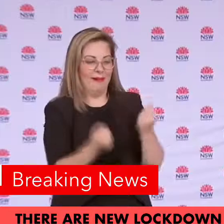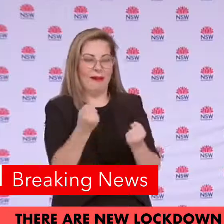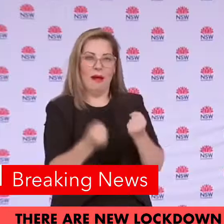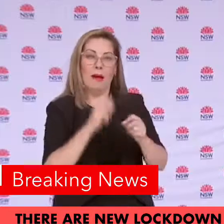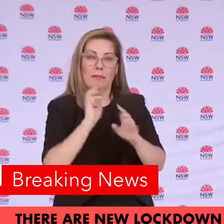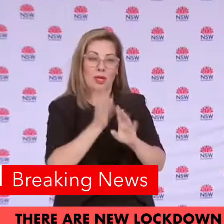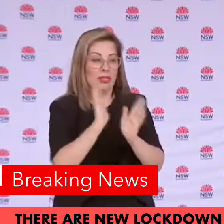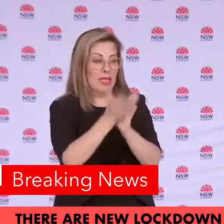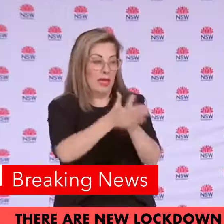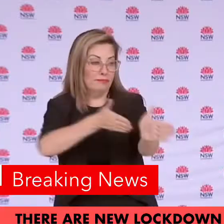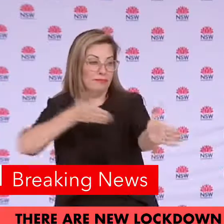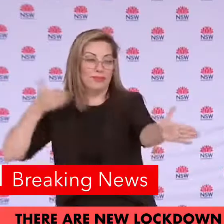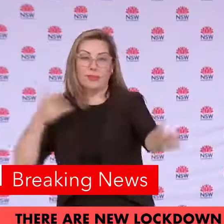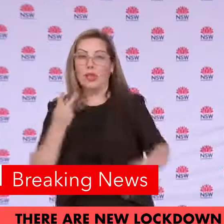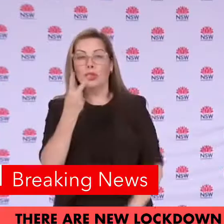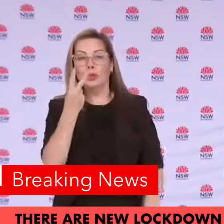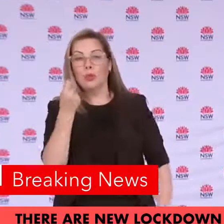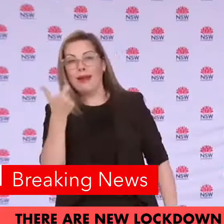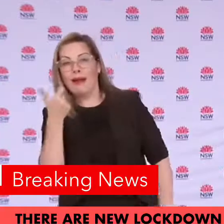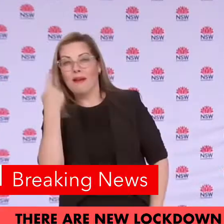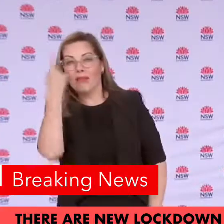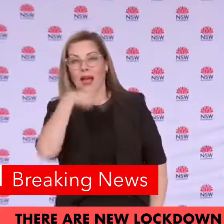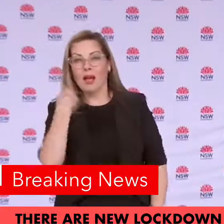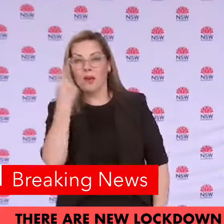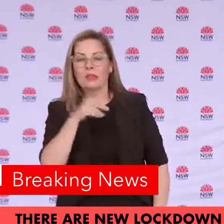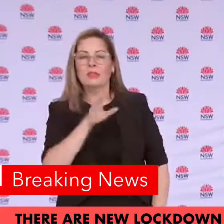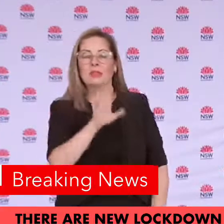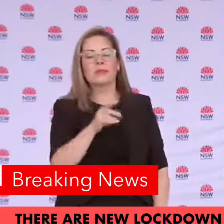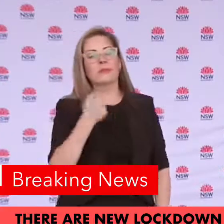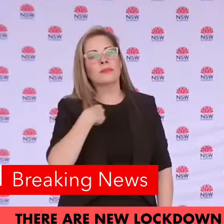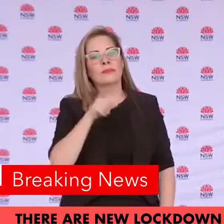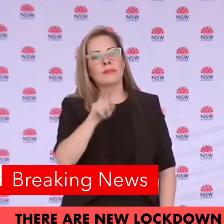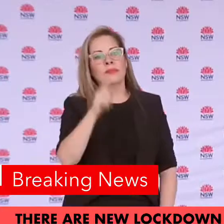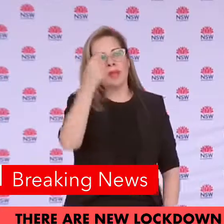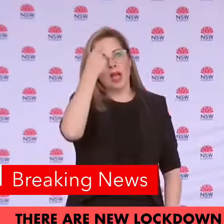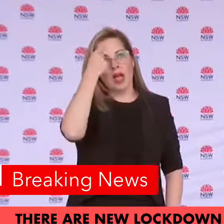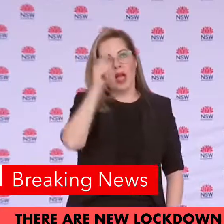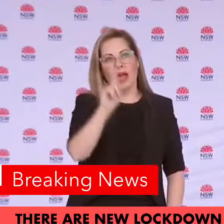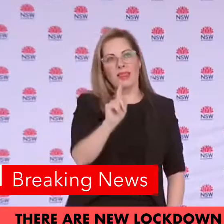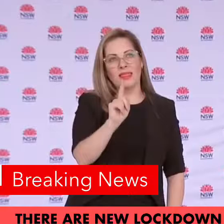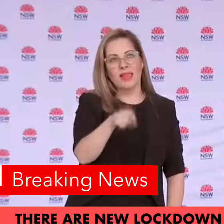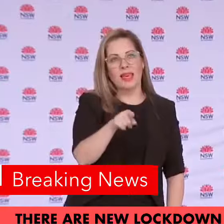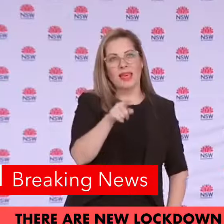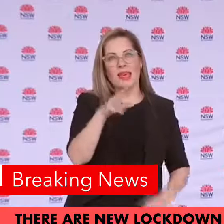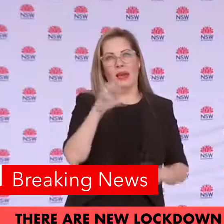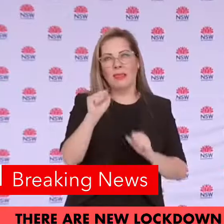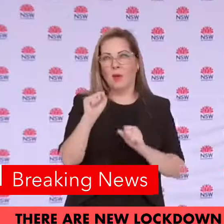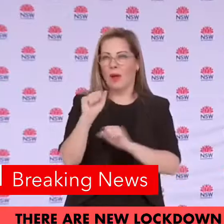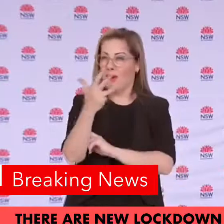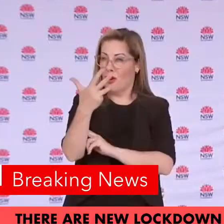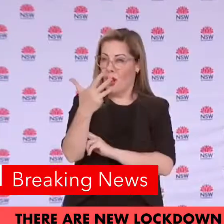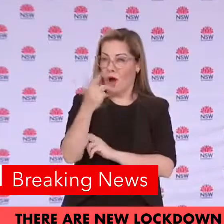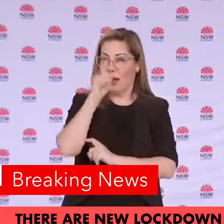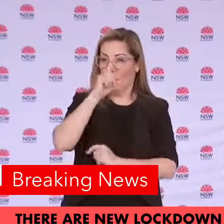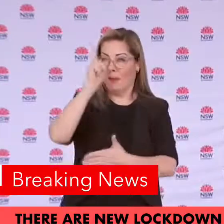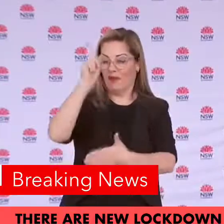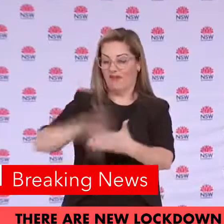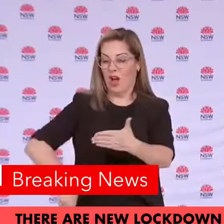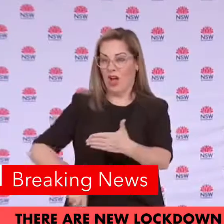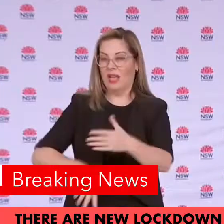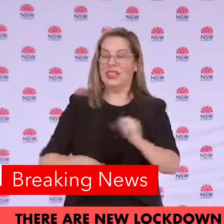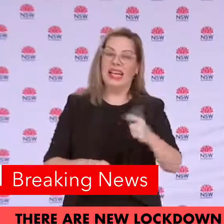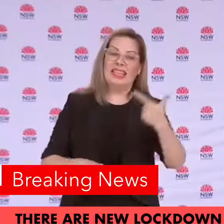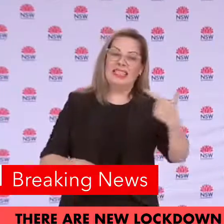been the most updated, that 9 people were in that category, 7 of which have now been reverted to a caution. So 7 of those fines